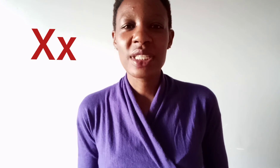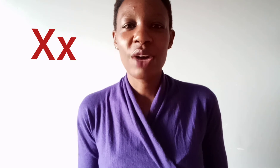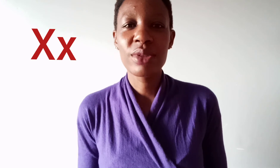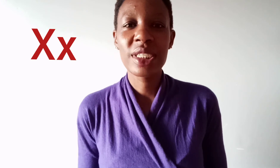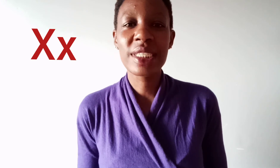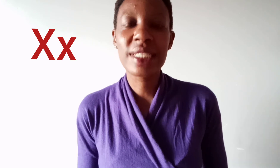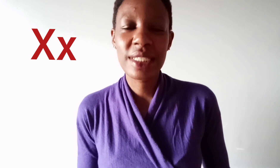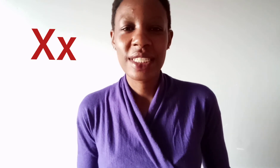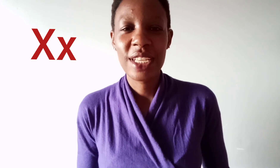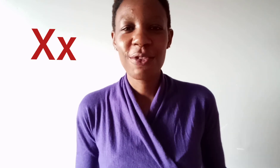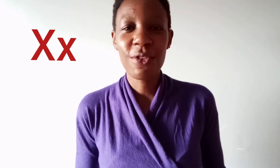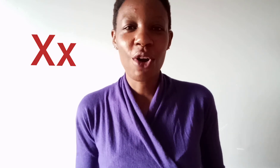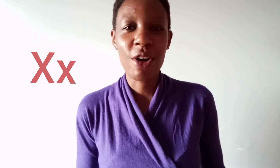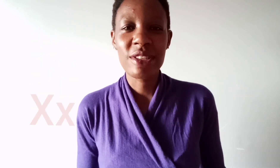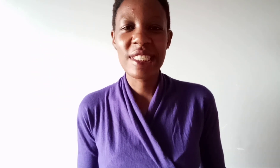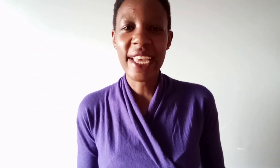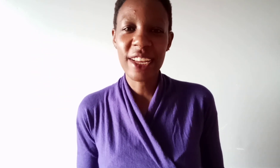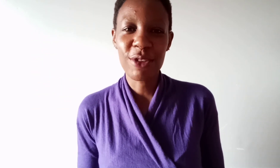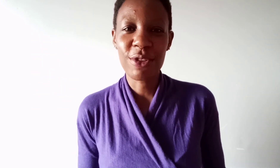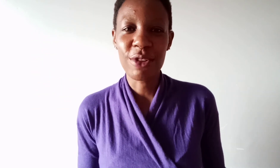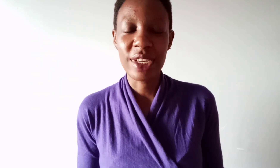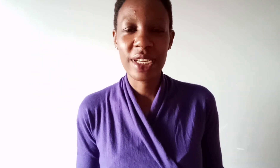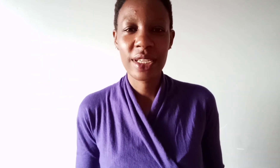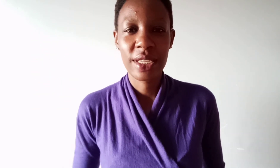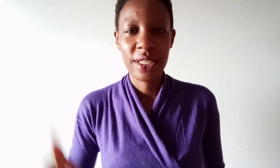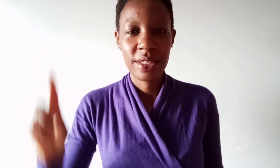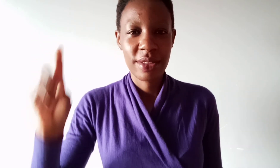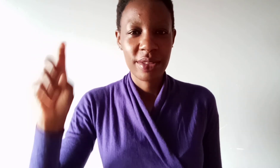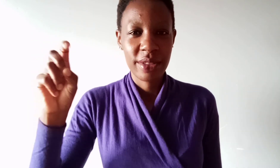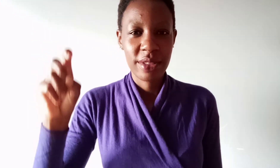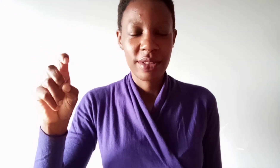sound X for xylophone.